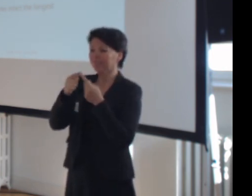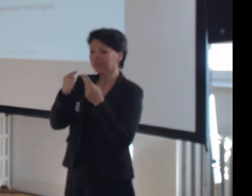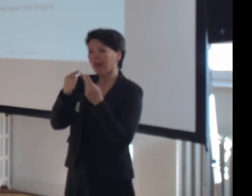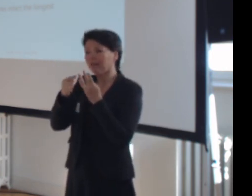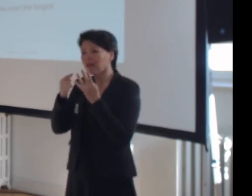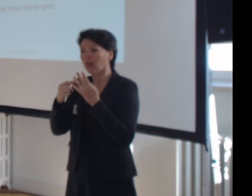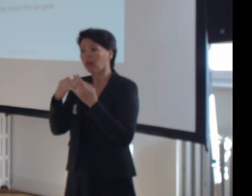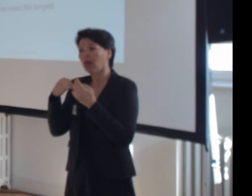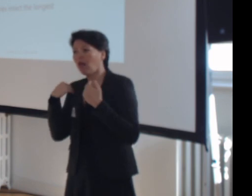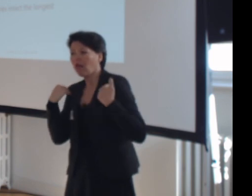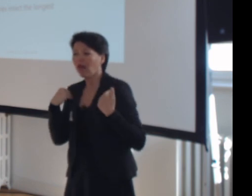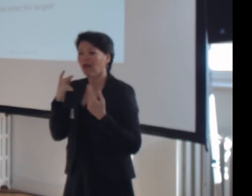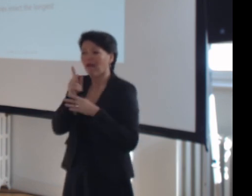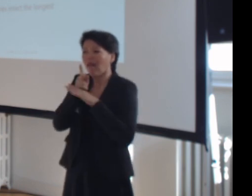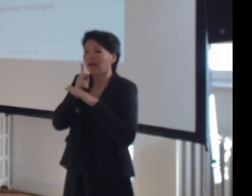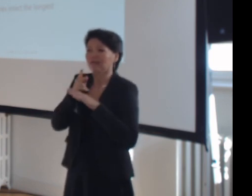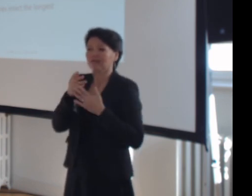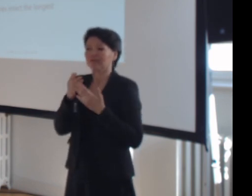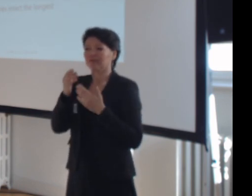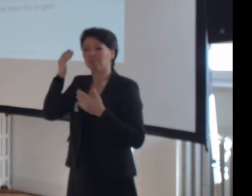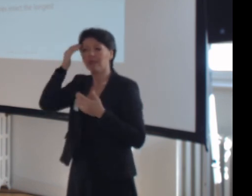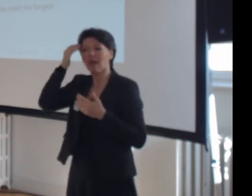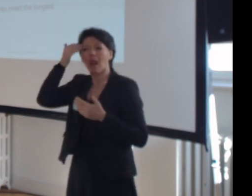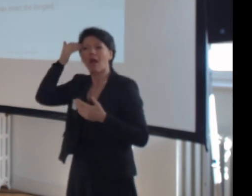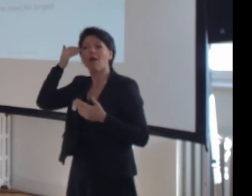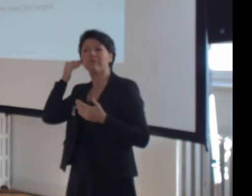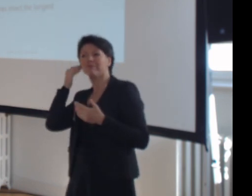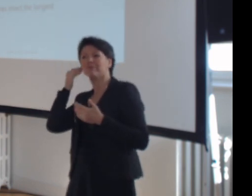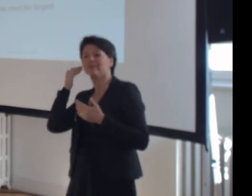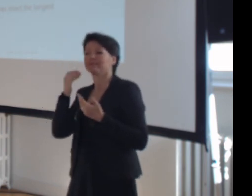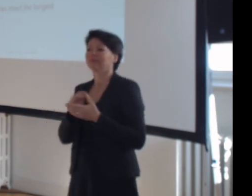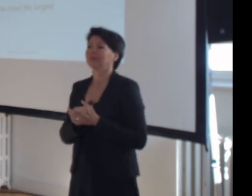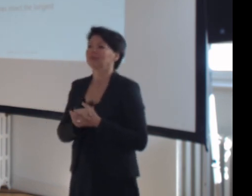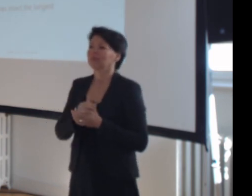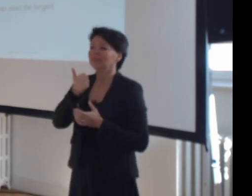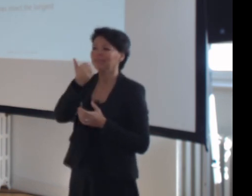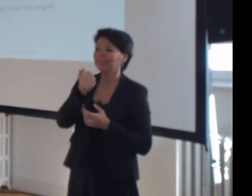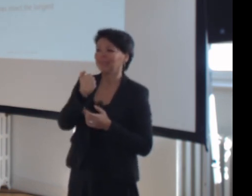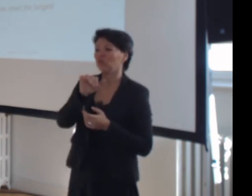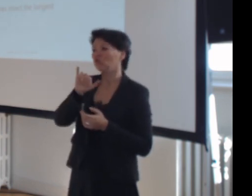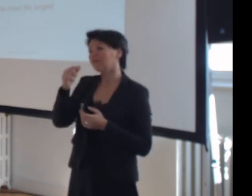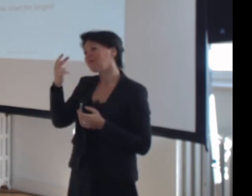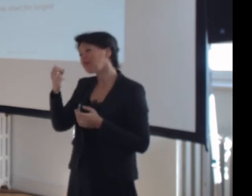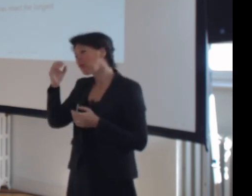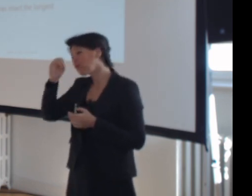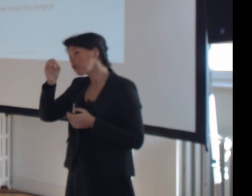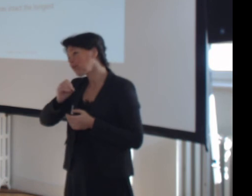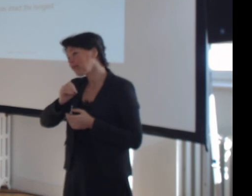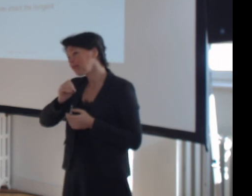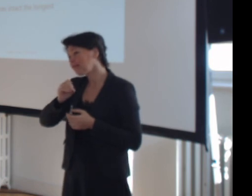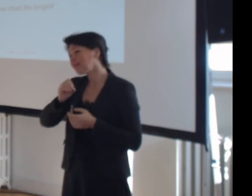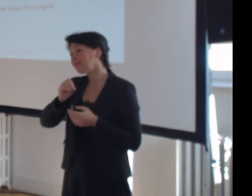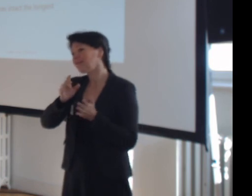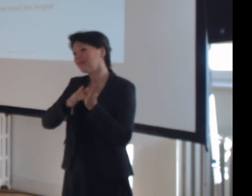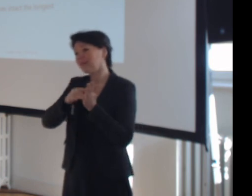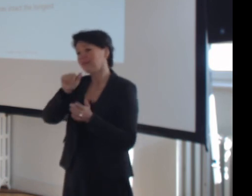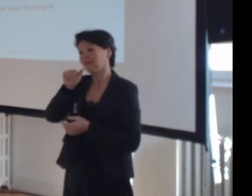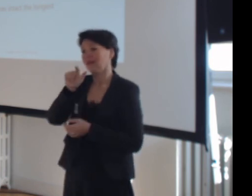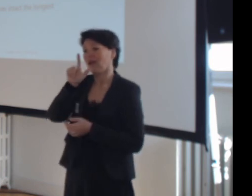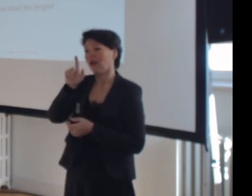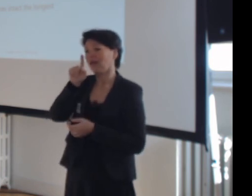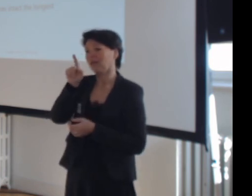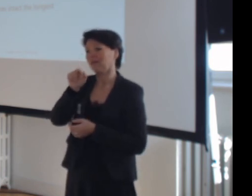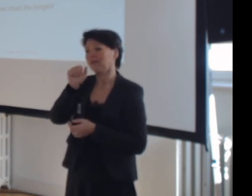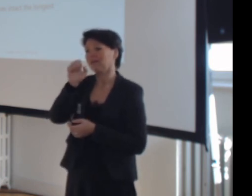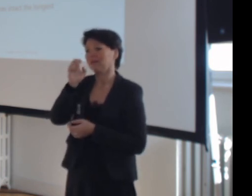mental decline. 60 to 80% of dementia is made up of Alzheimer's disease, the remainder